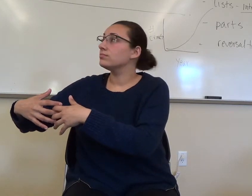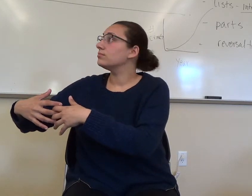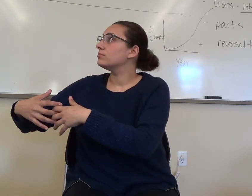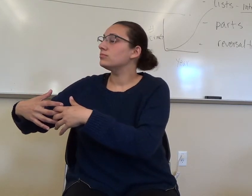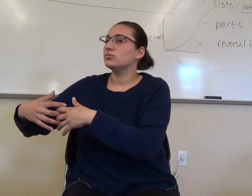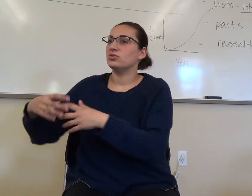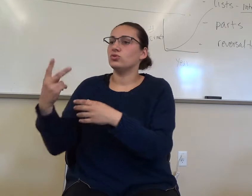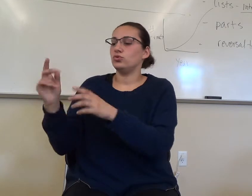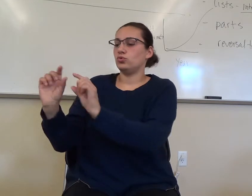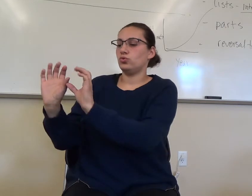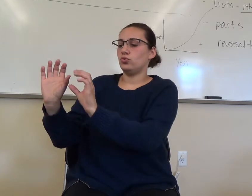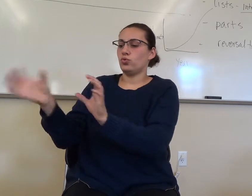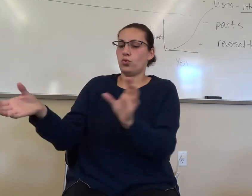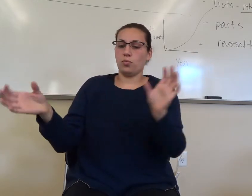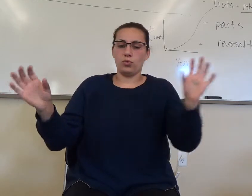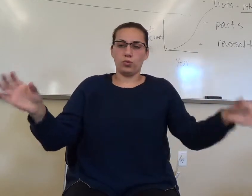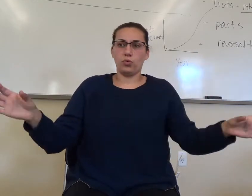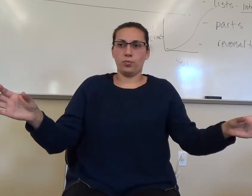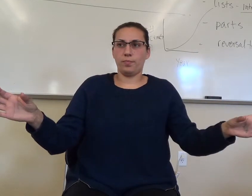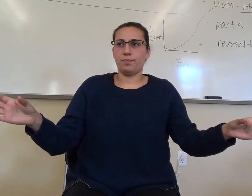and that's kind of a stretch.